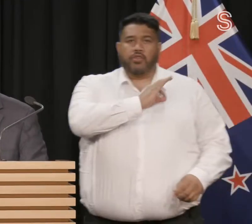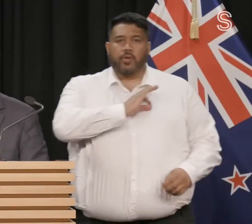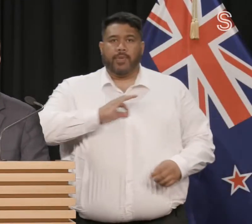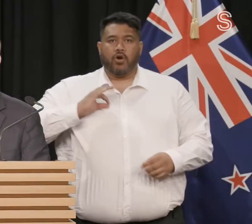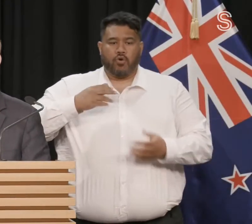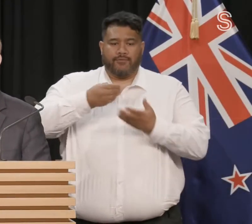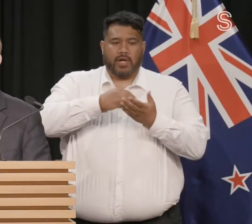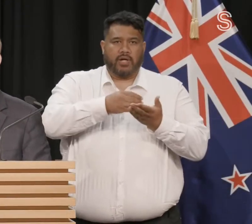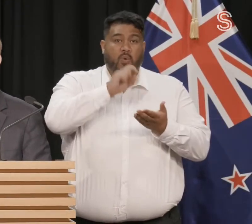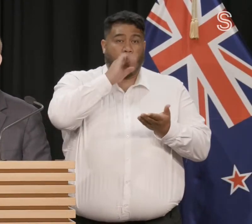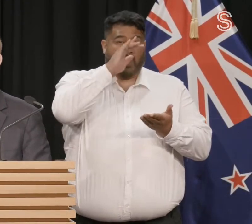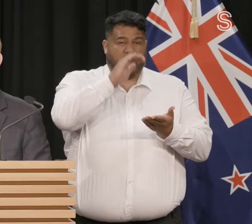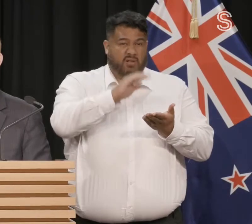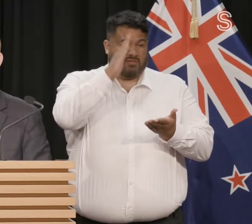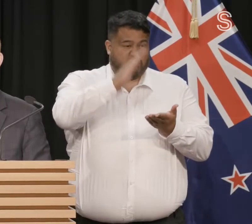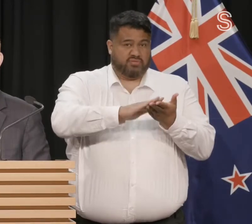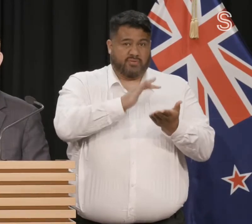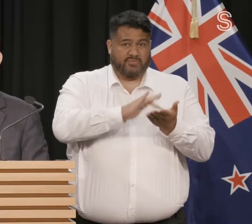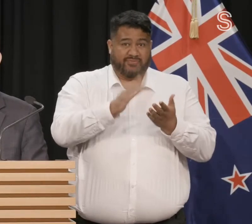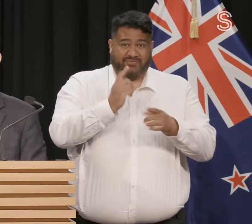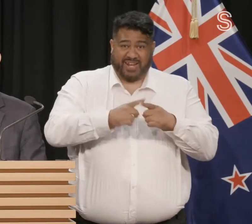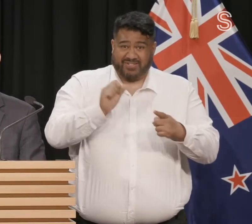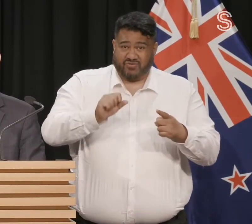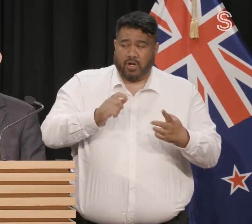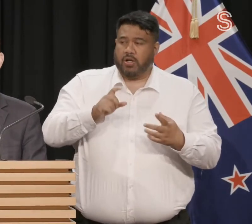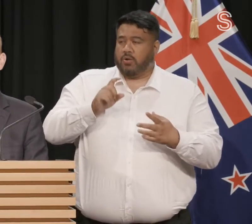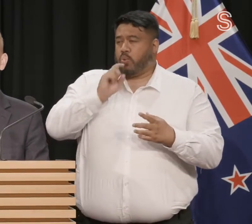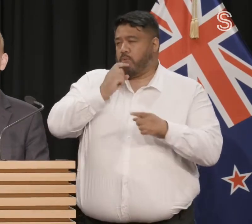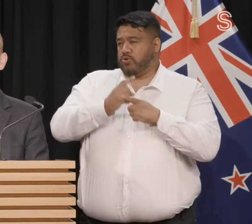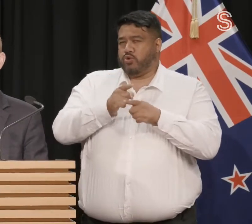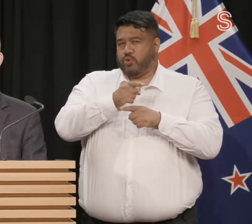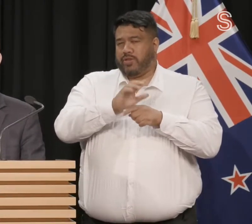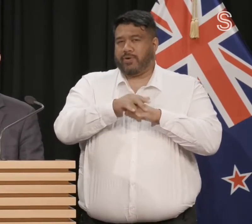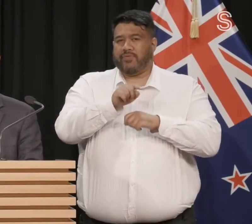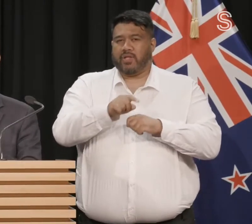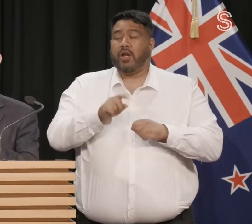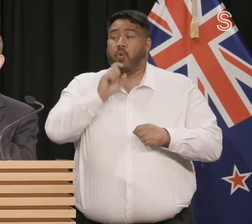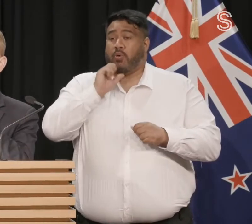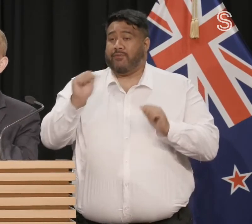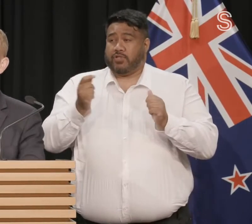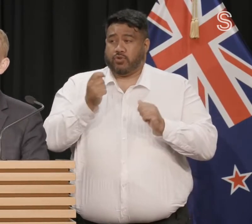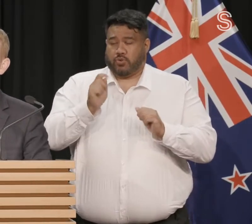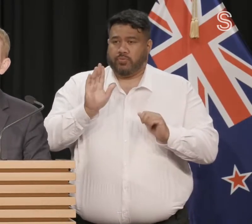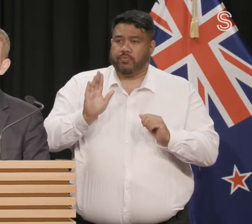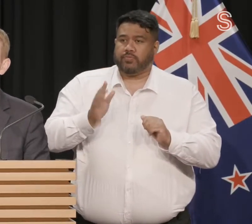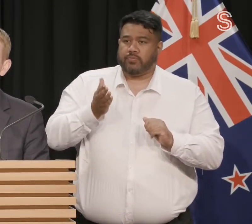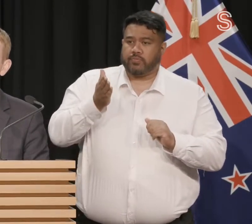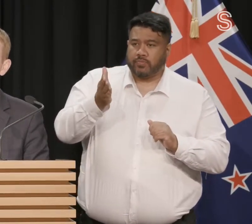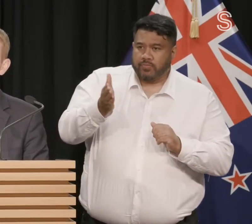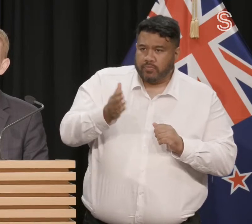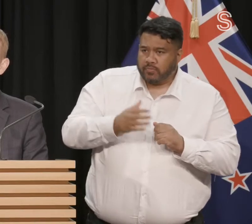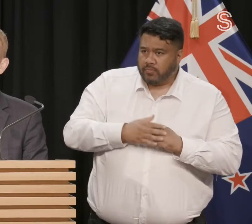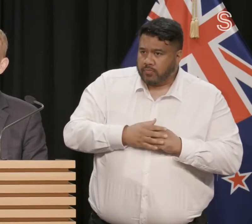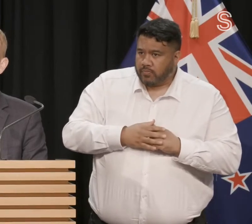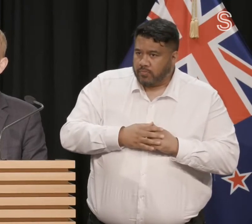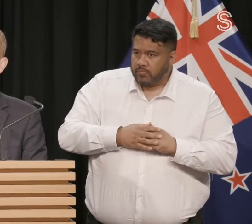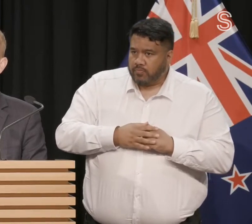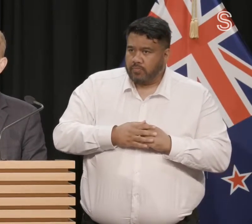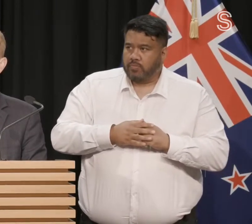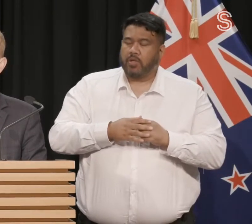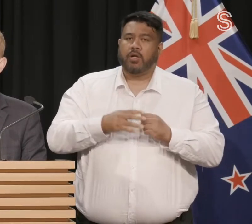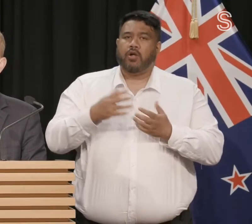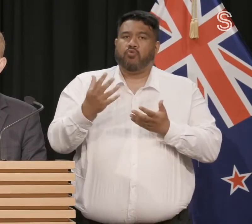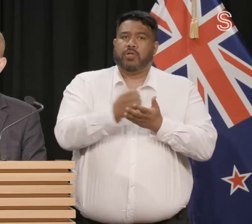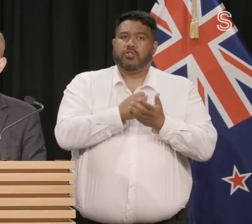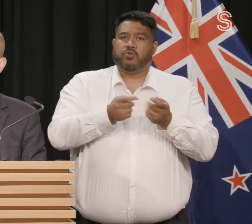work with the Auckland Council on and work with the Mayor of Auckland on. I'm going to wrap up shortly, but The aspect of the RMA was the one that was